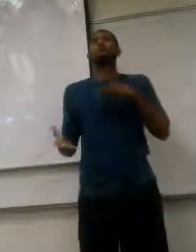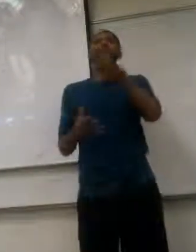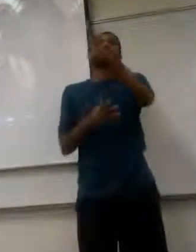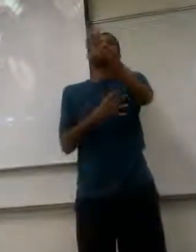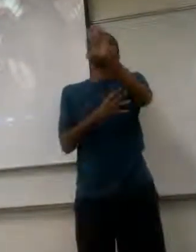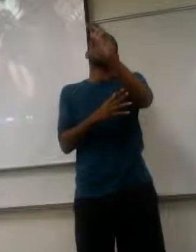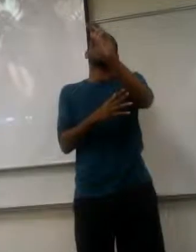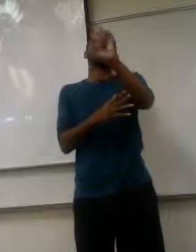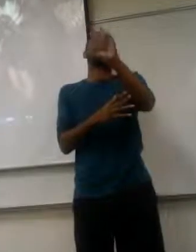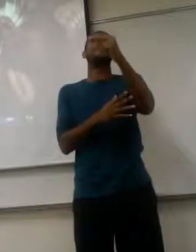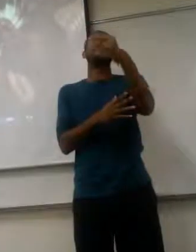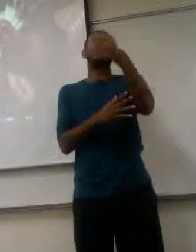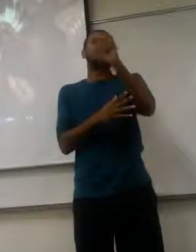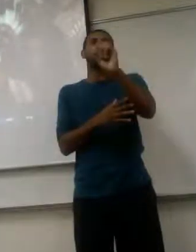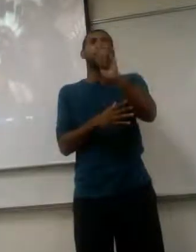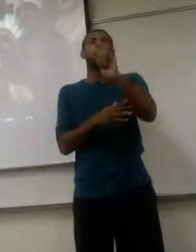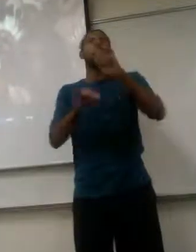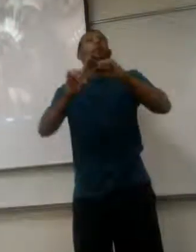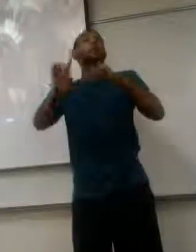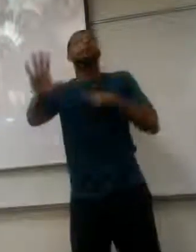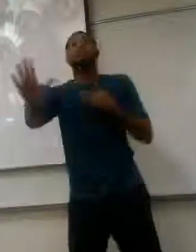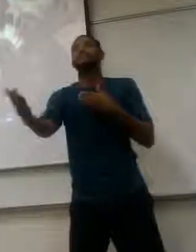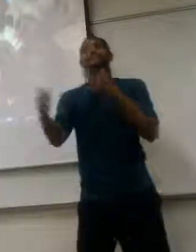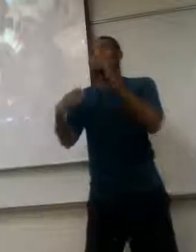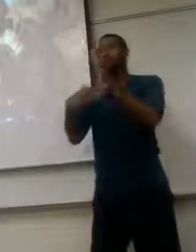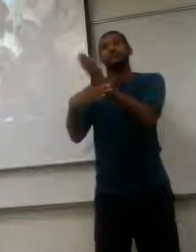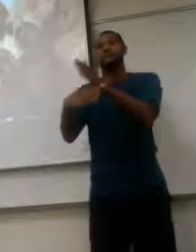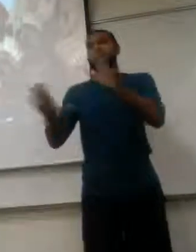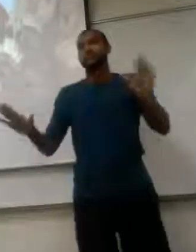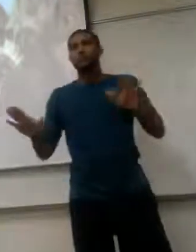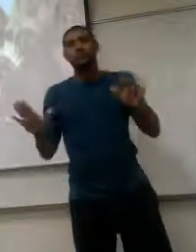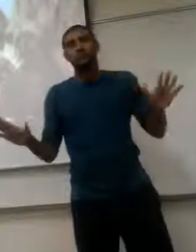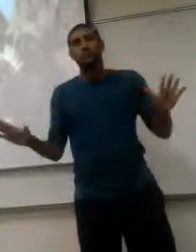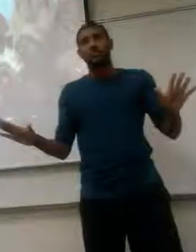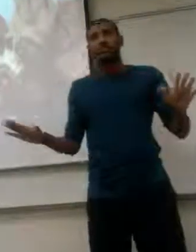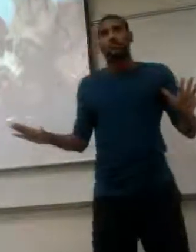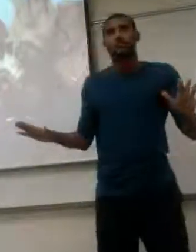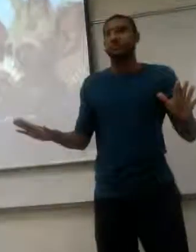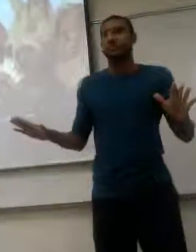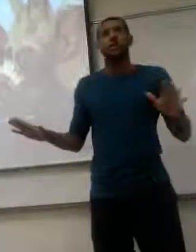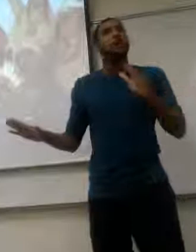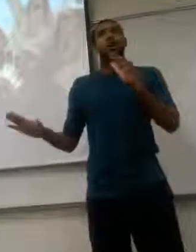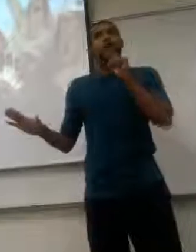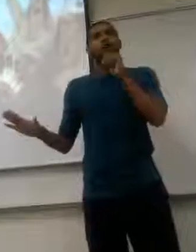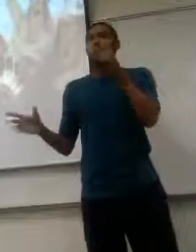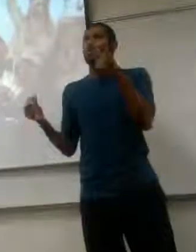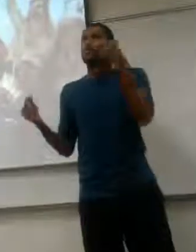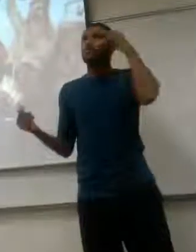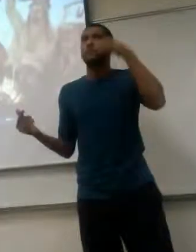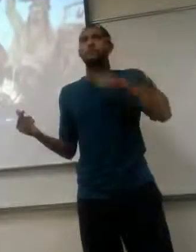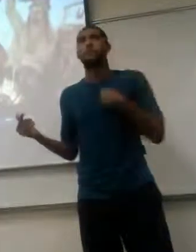But I intervened and said to them, "If you do this for my sake, take care of them